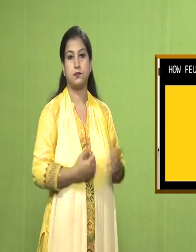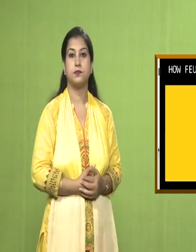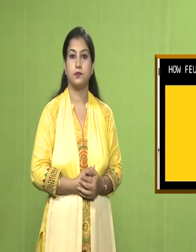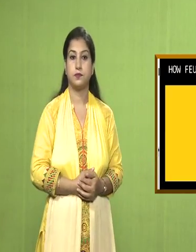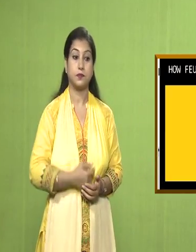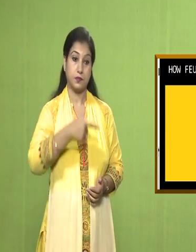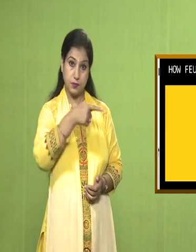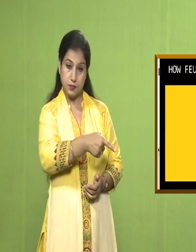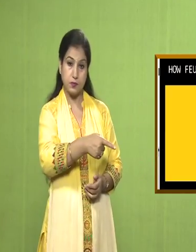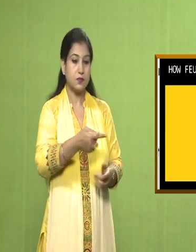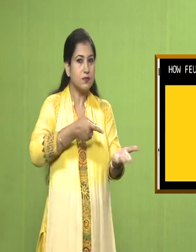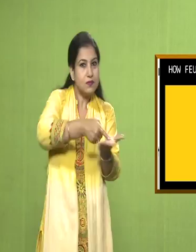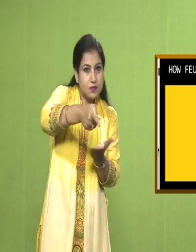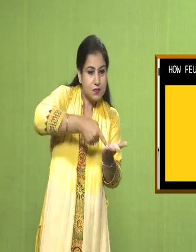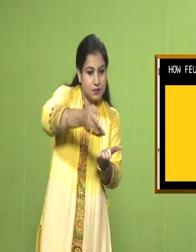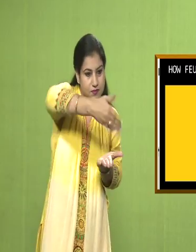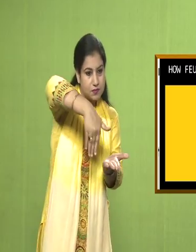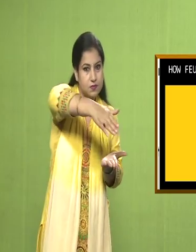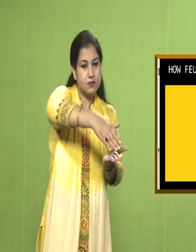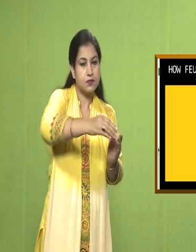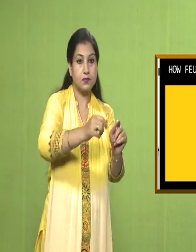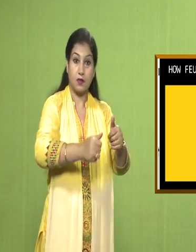Vassals were the tenants of these nobles,